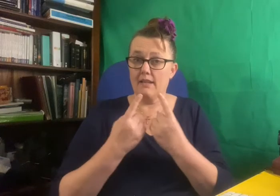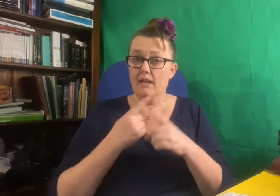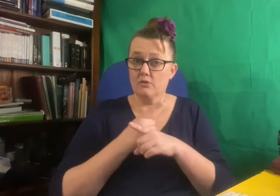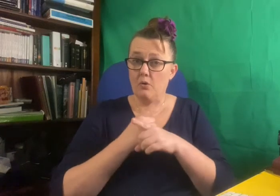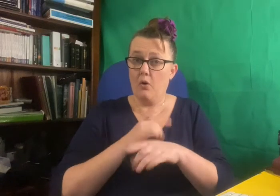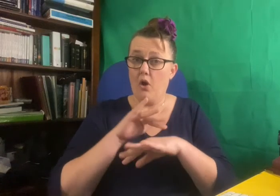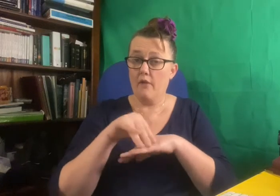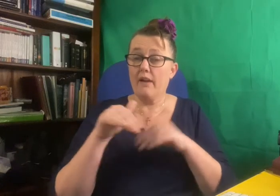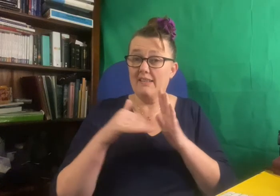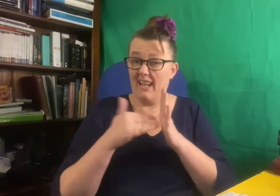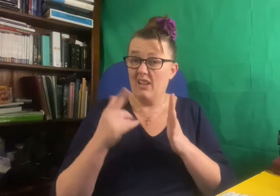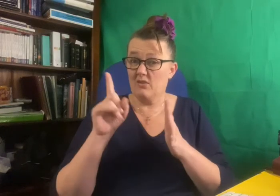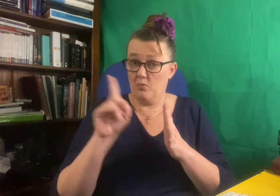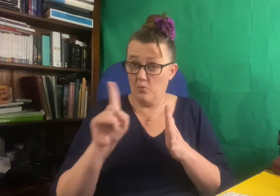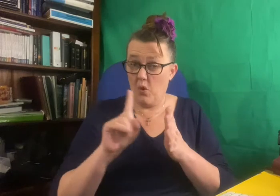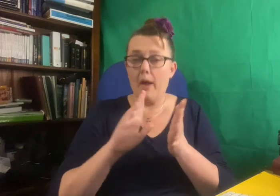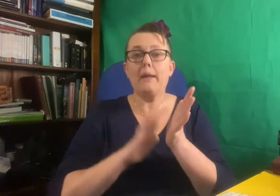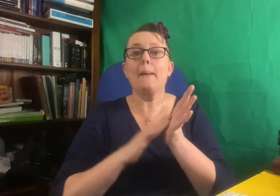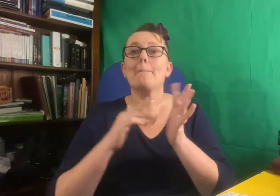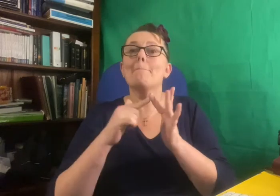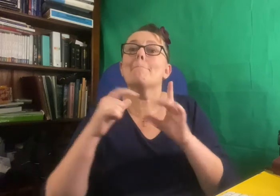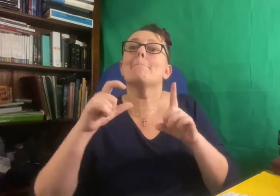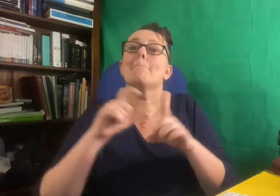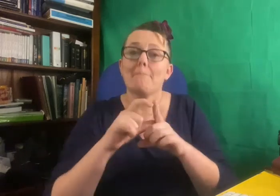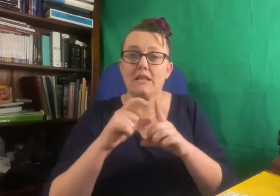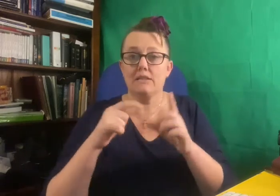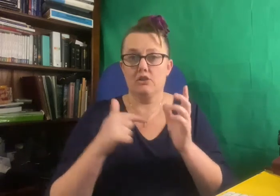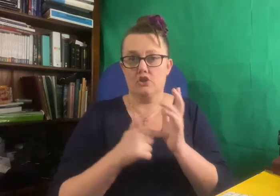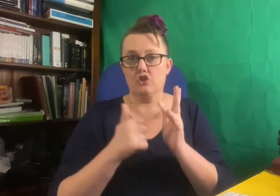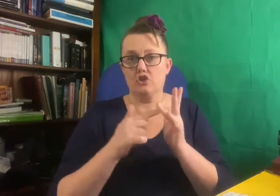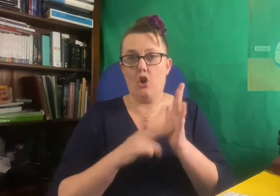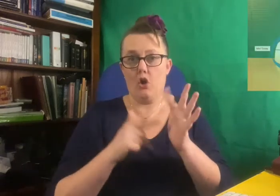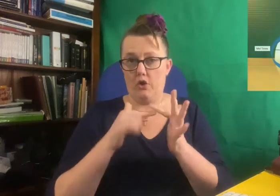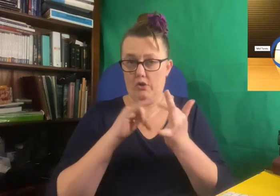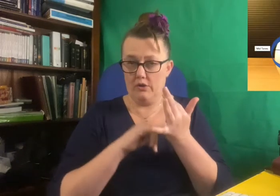And lastly, we'll talk about the midtones.